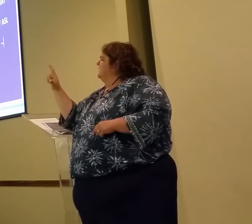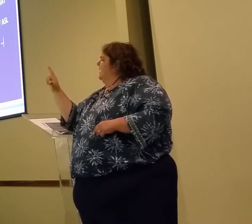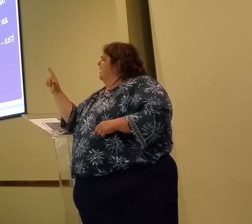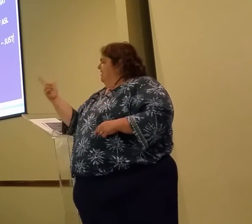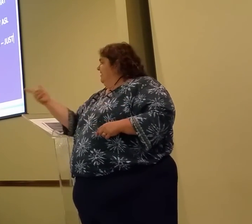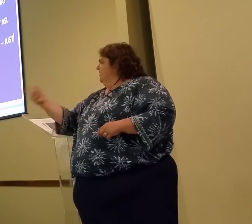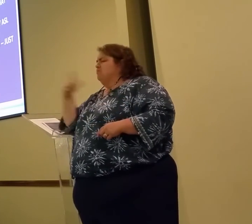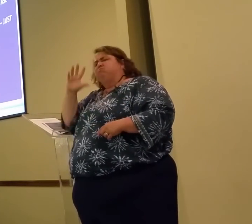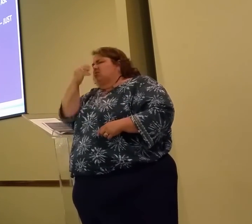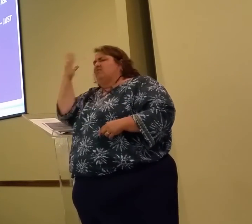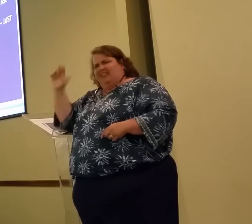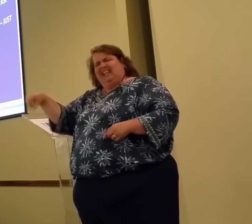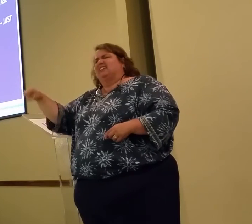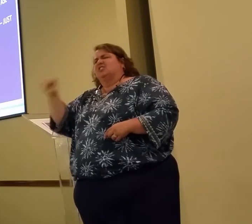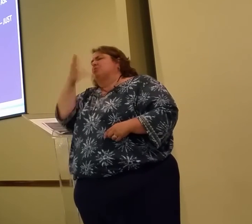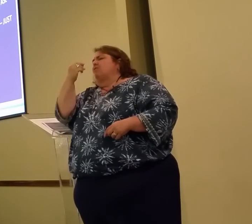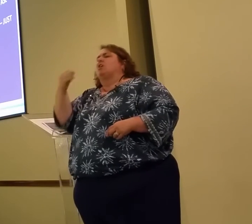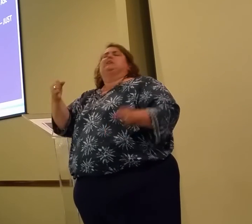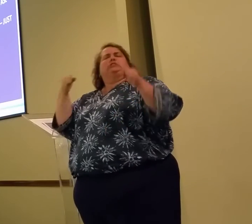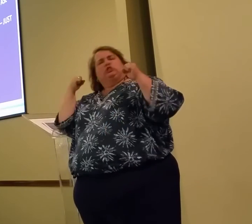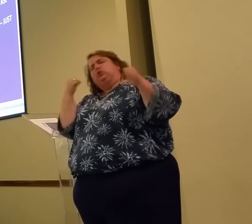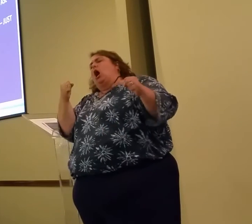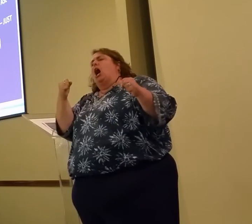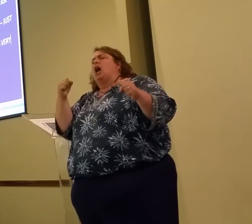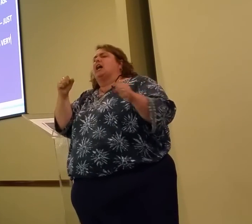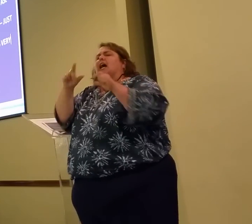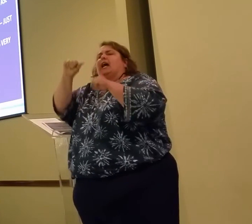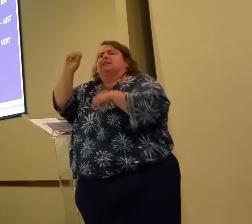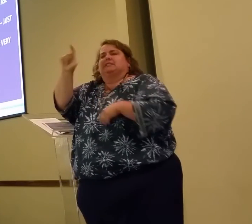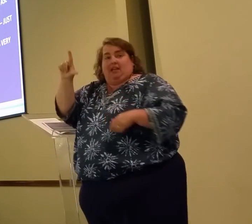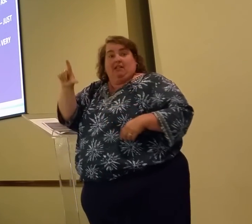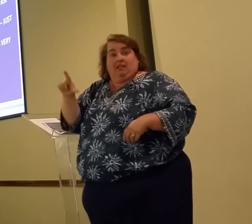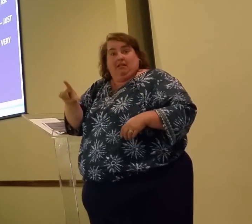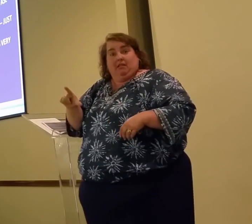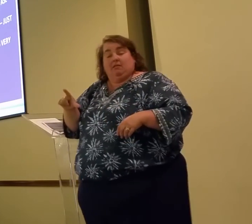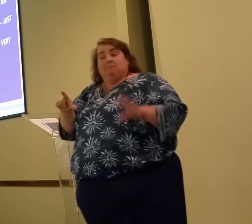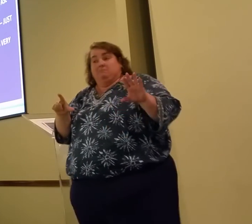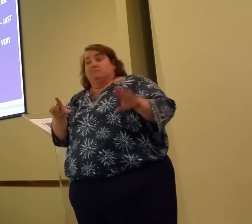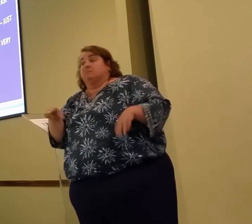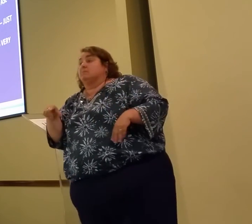into the ASL language. It's very beautiful, very strong ASL.